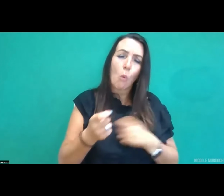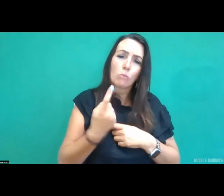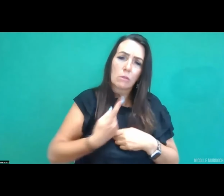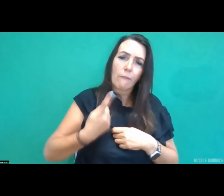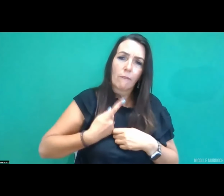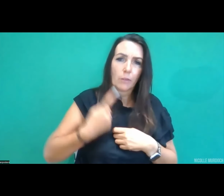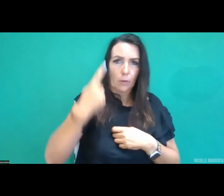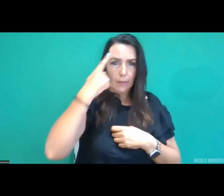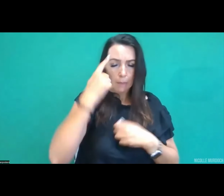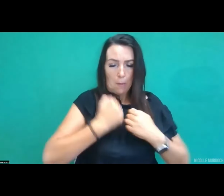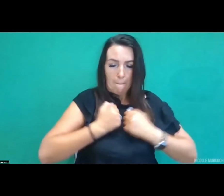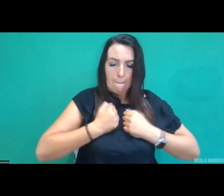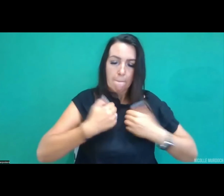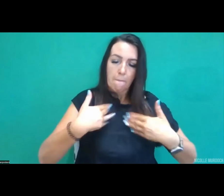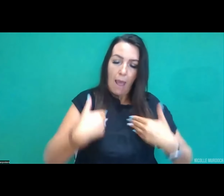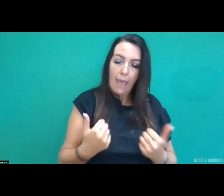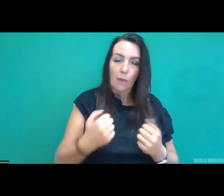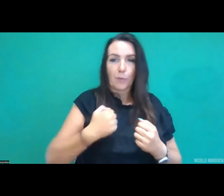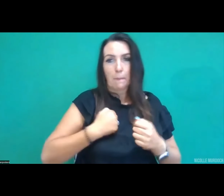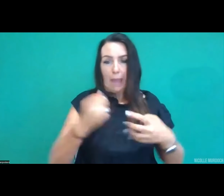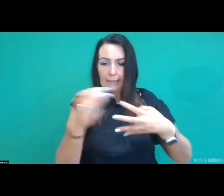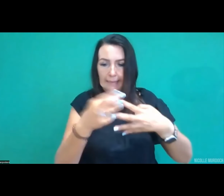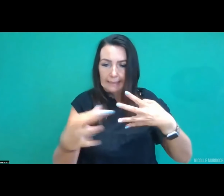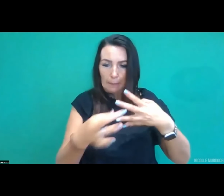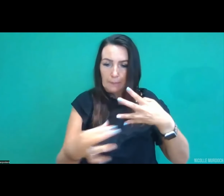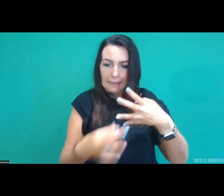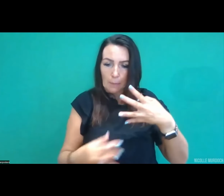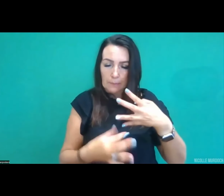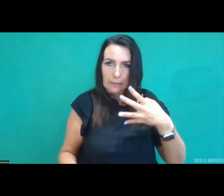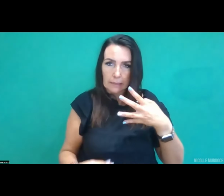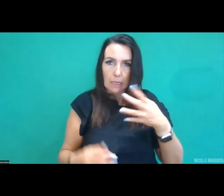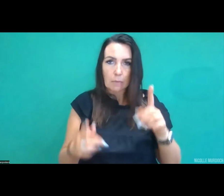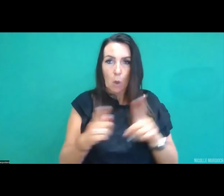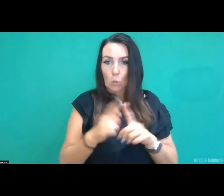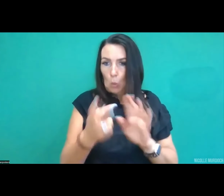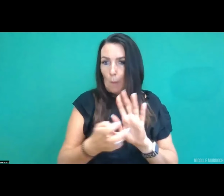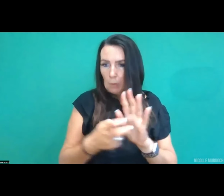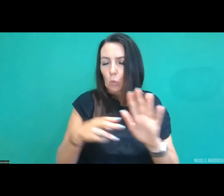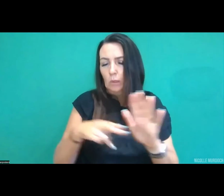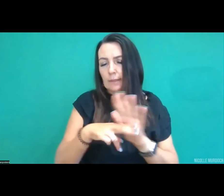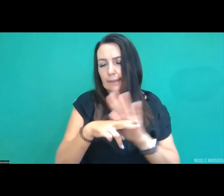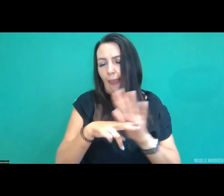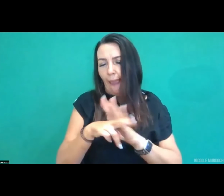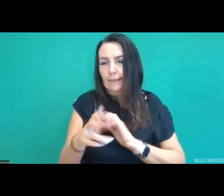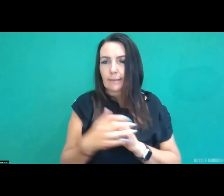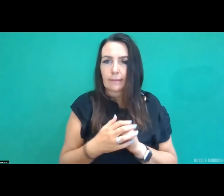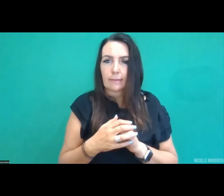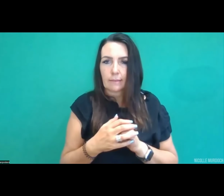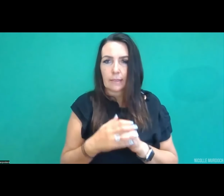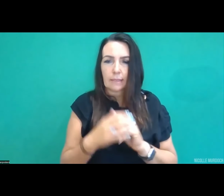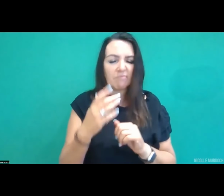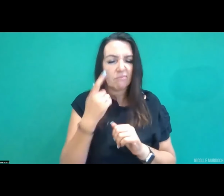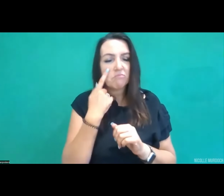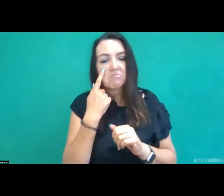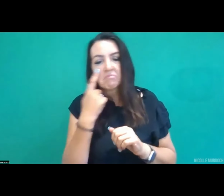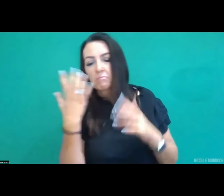own health and your own symptoms, but also maybe kind of booking in for a test as well and get yourself checked out.